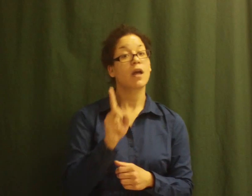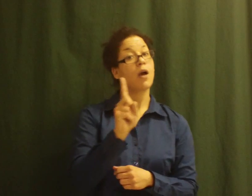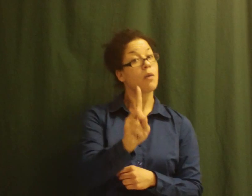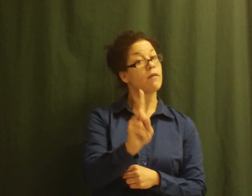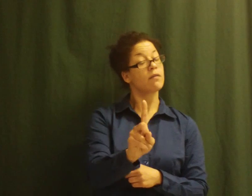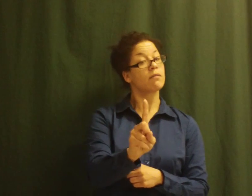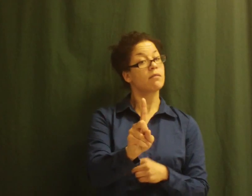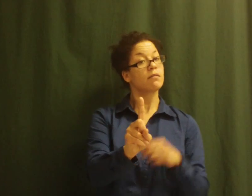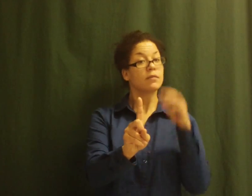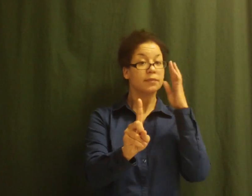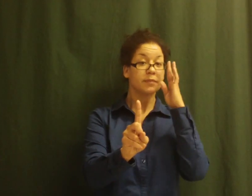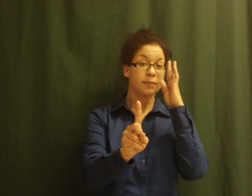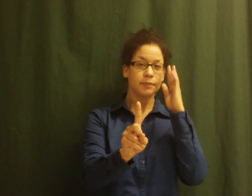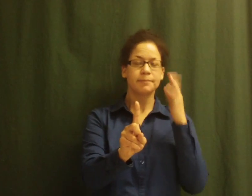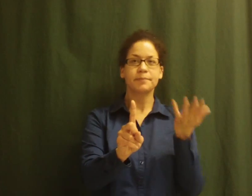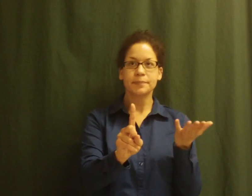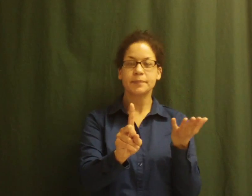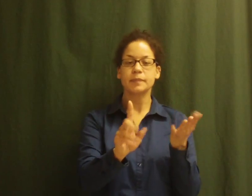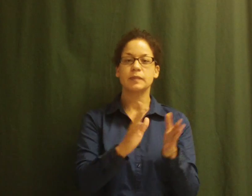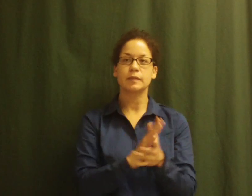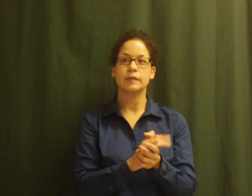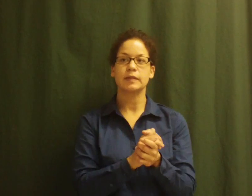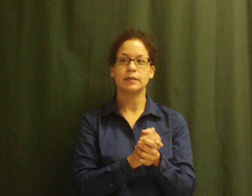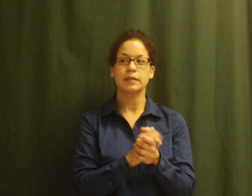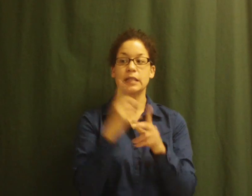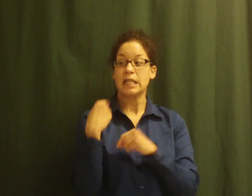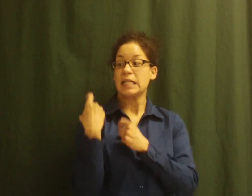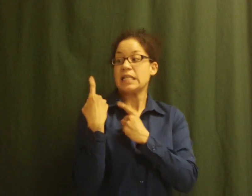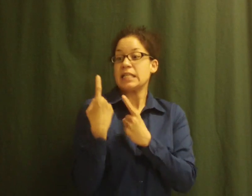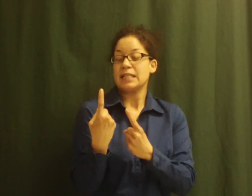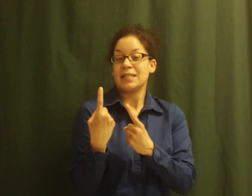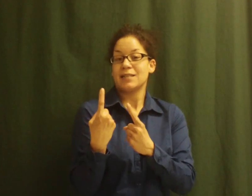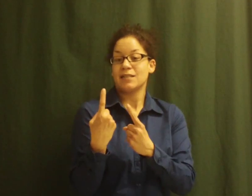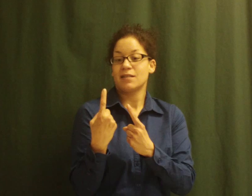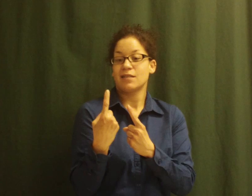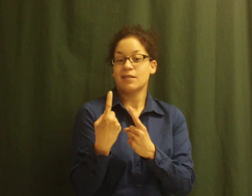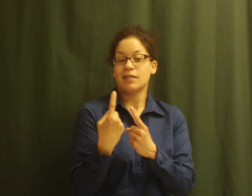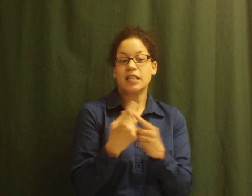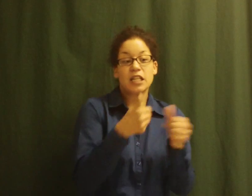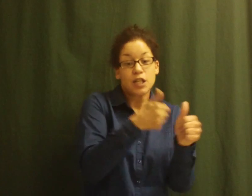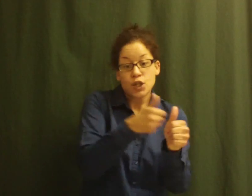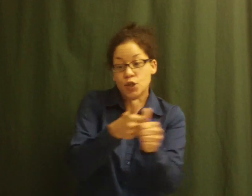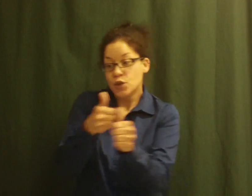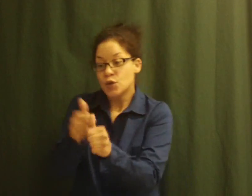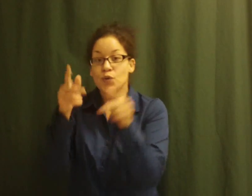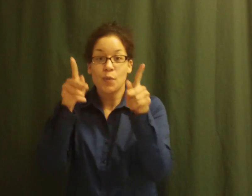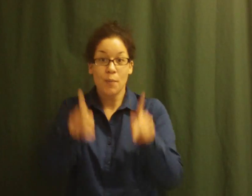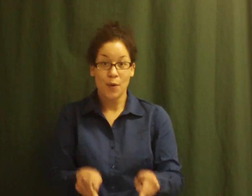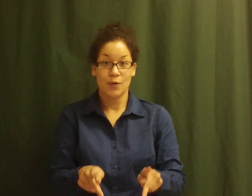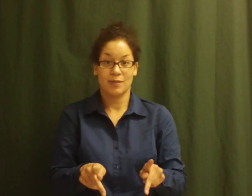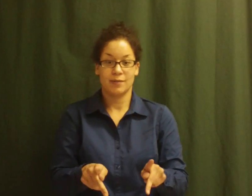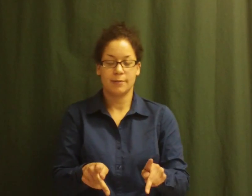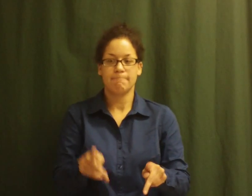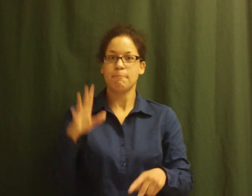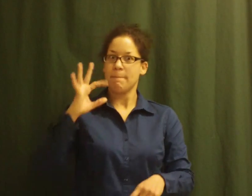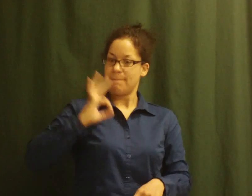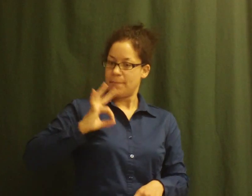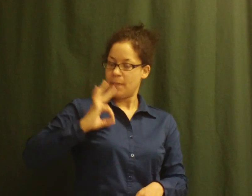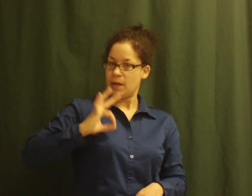However, because everyone benefits from the highway, it is just that general funds